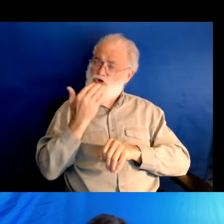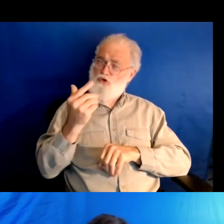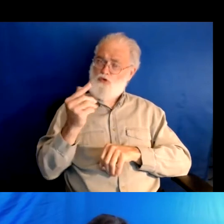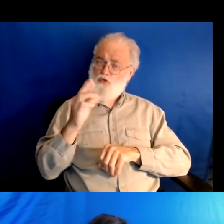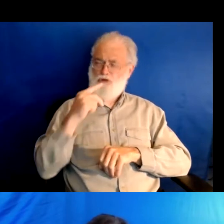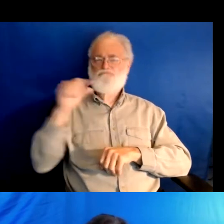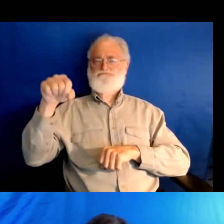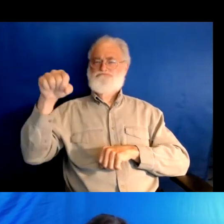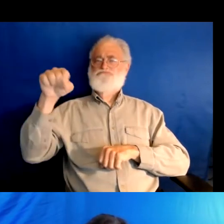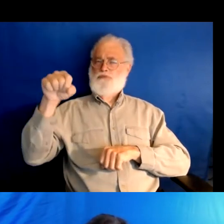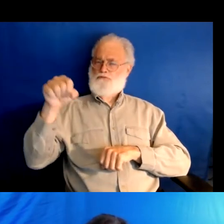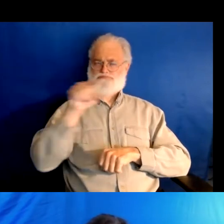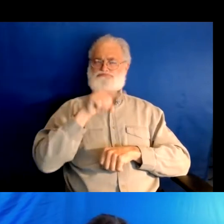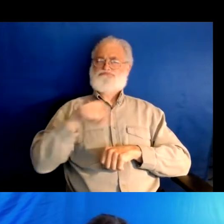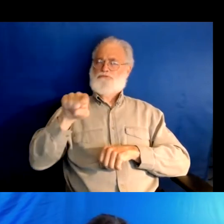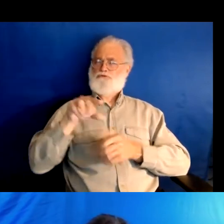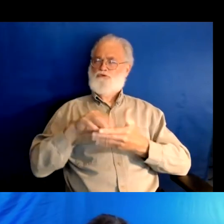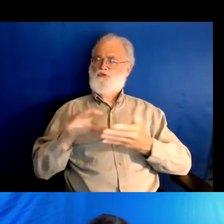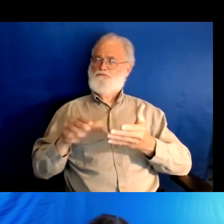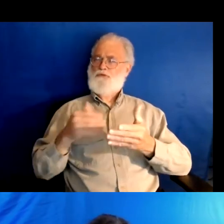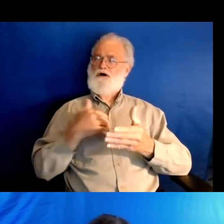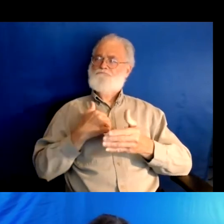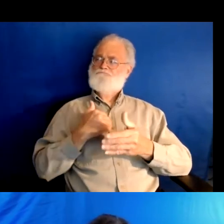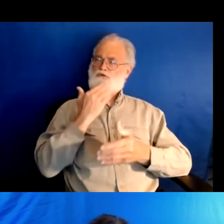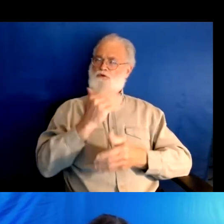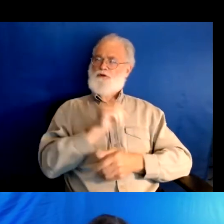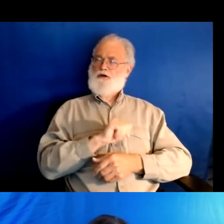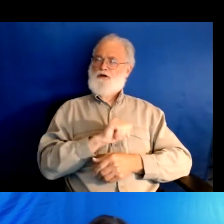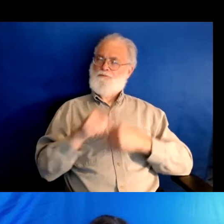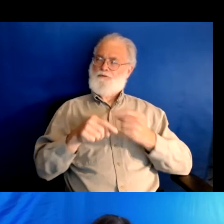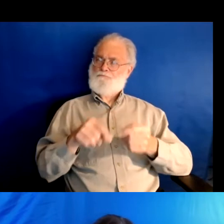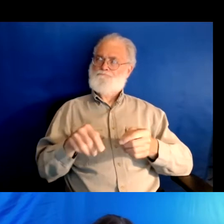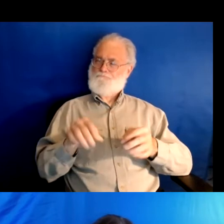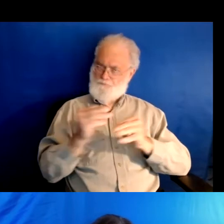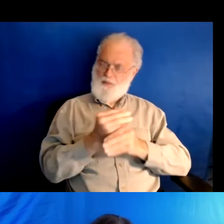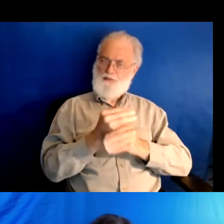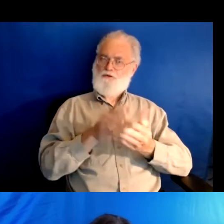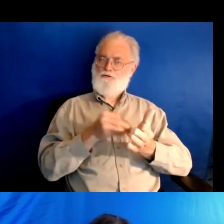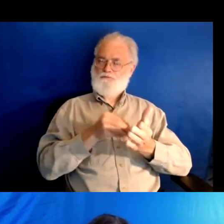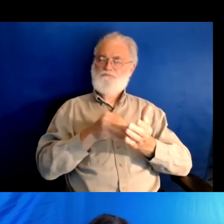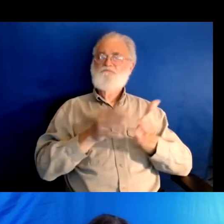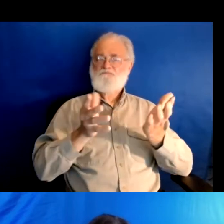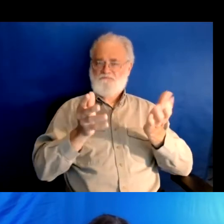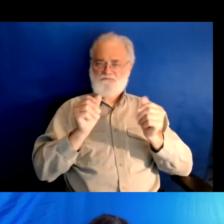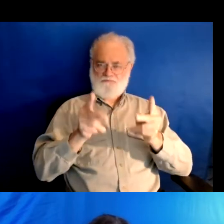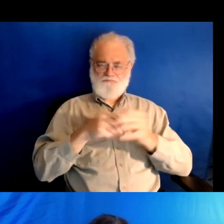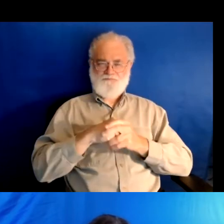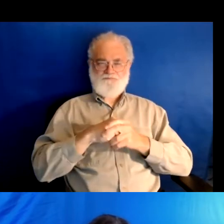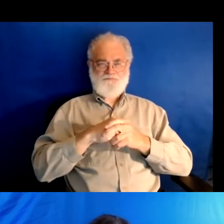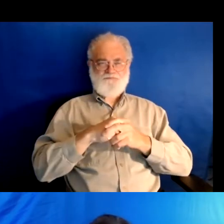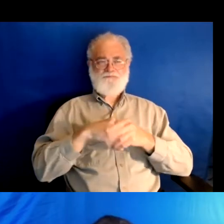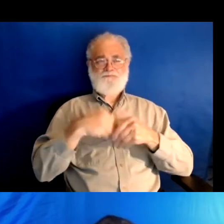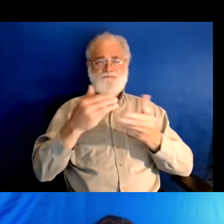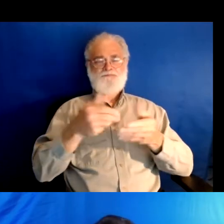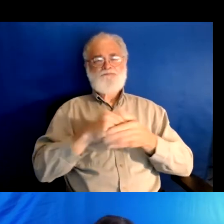important. Do you care about good grades? The students said yes, their attitude, learning